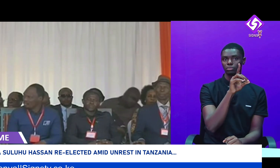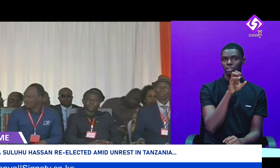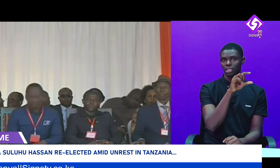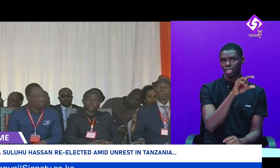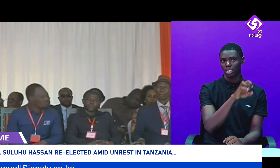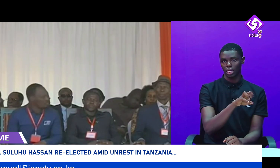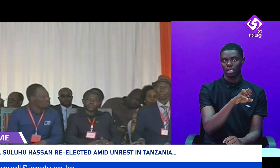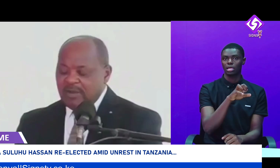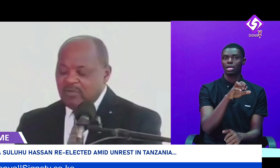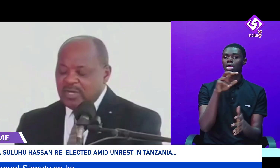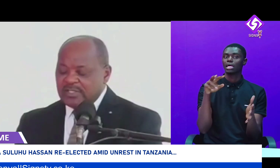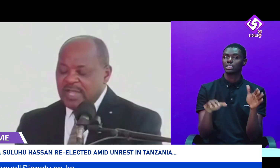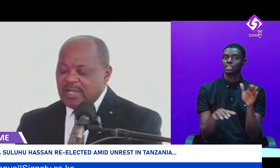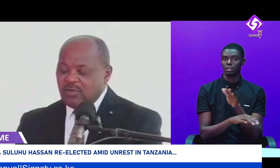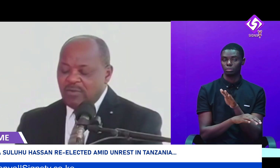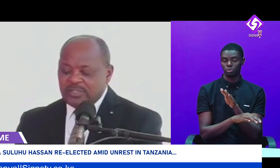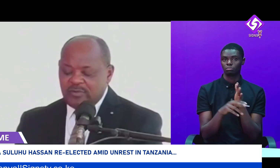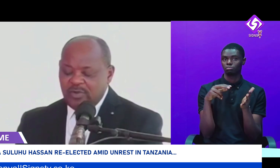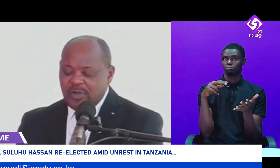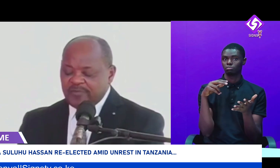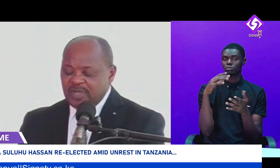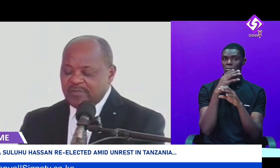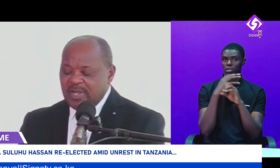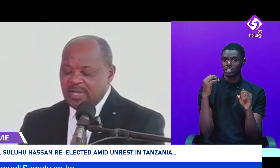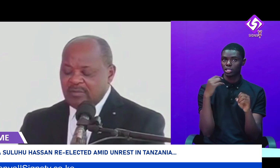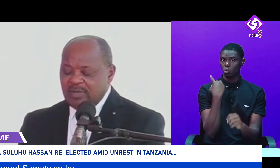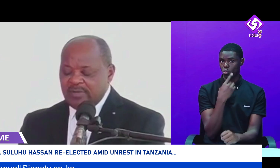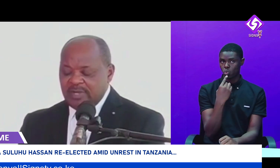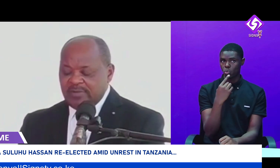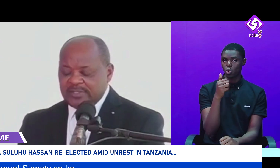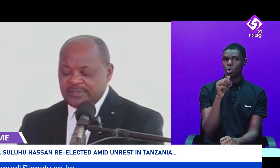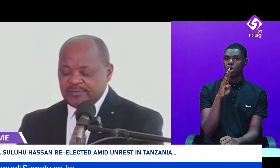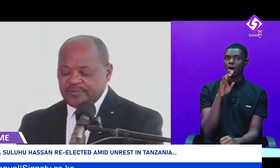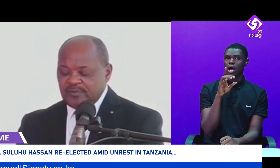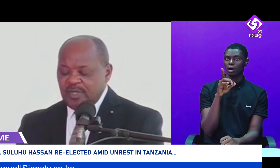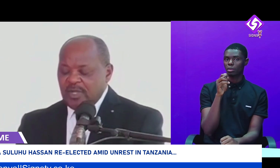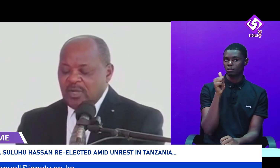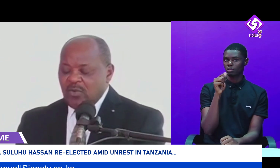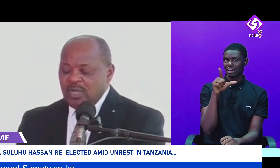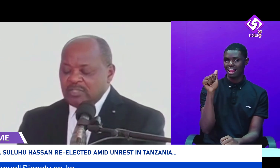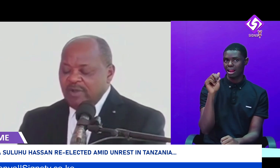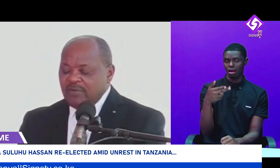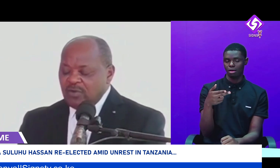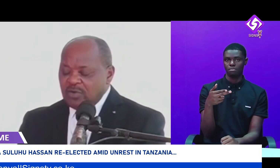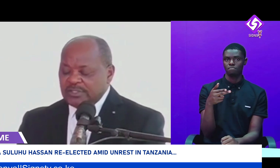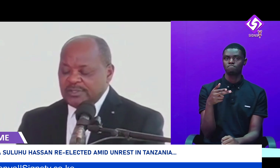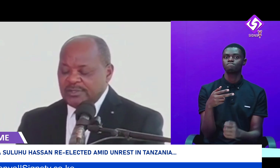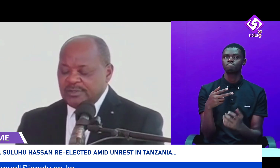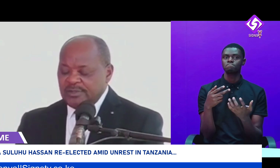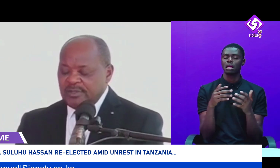mgombea wa nafasi ya makamu wa rais alikuwa Mheshimiwa Abdalla Mohamed Khamis. Waheshimiwa viongozi